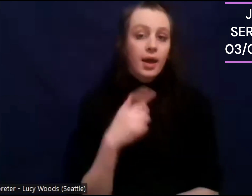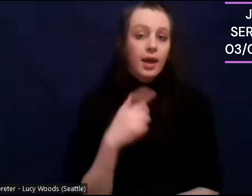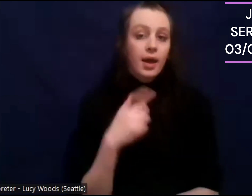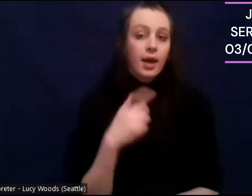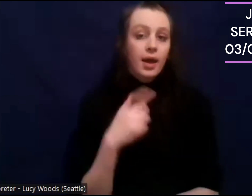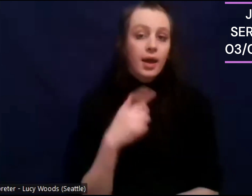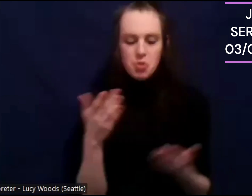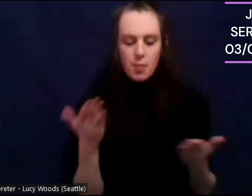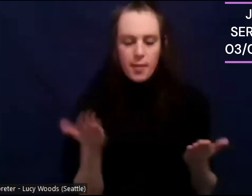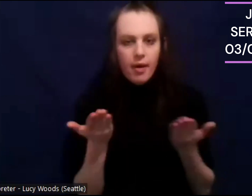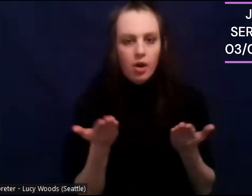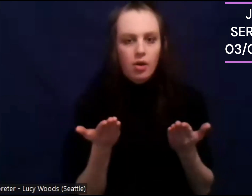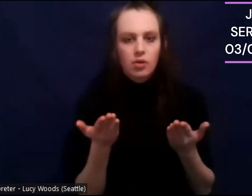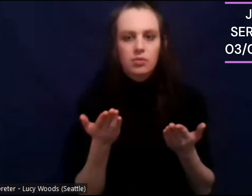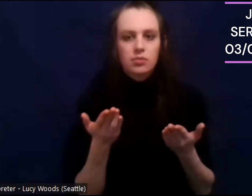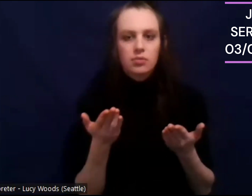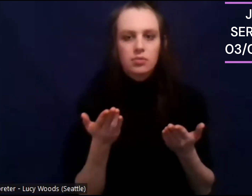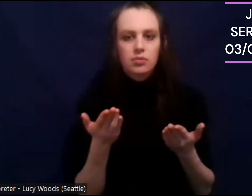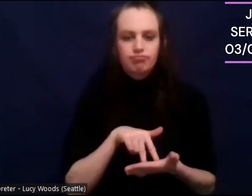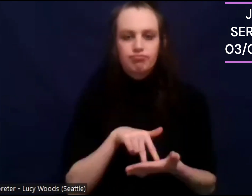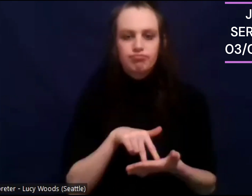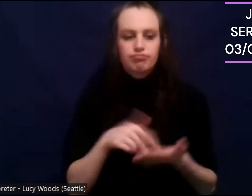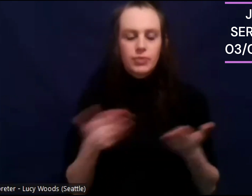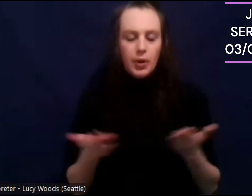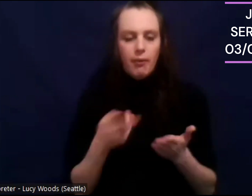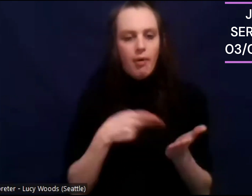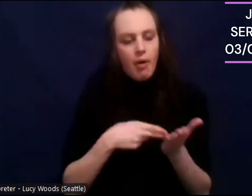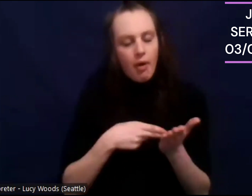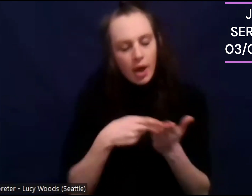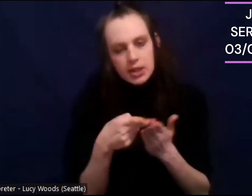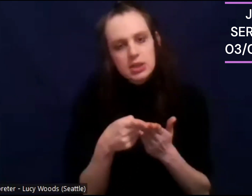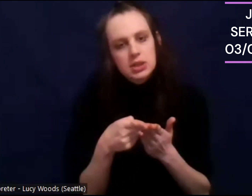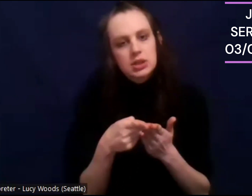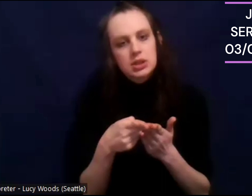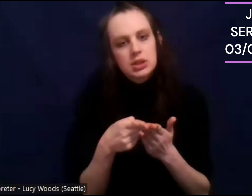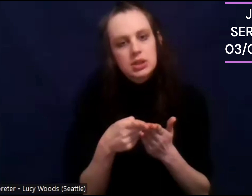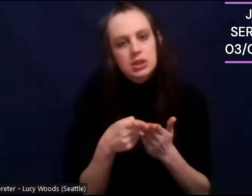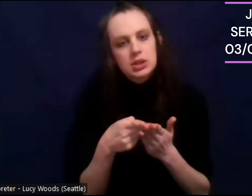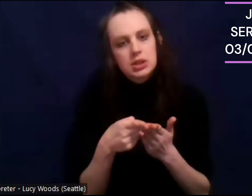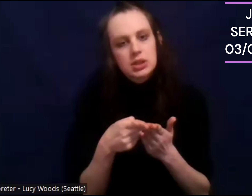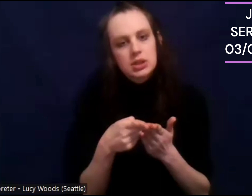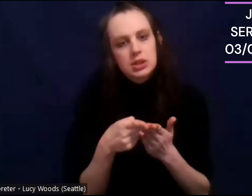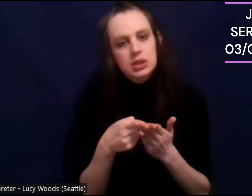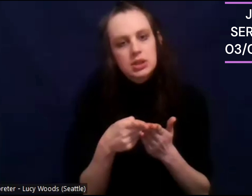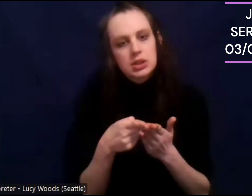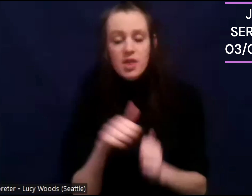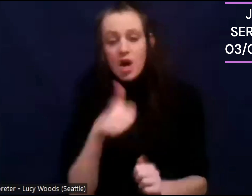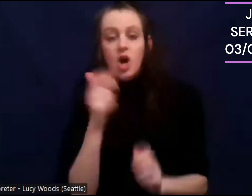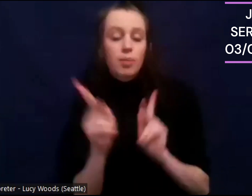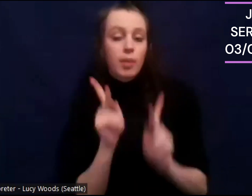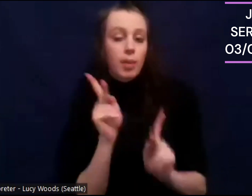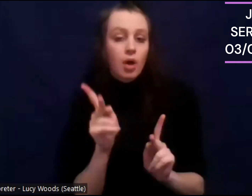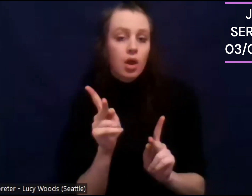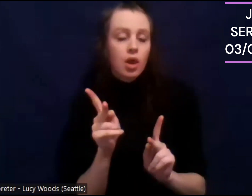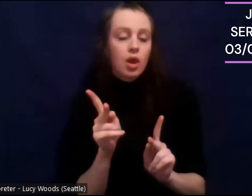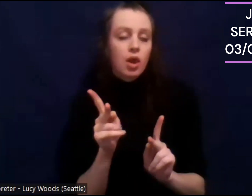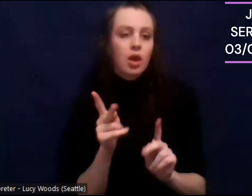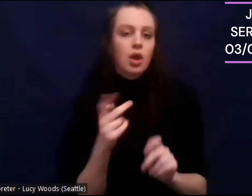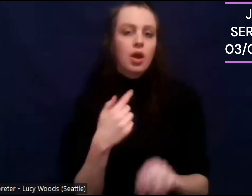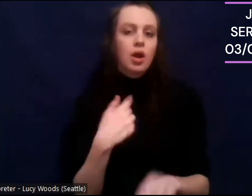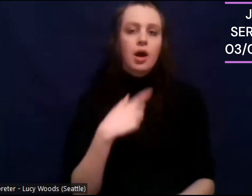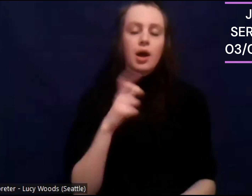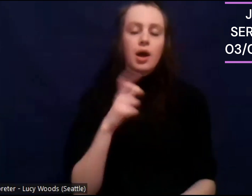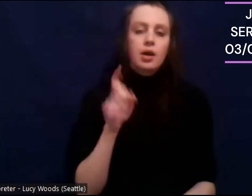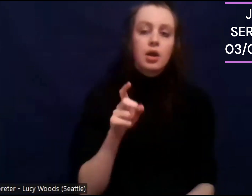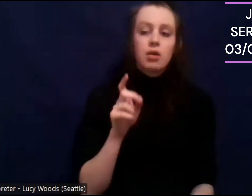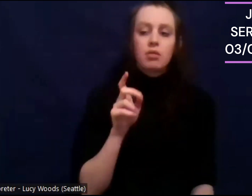to be present. I need to be honest, not only with myself, but with others. I need to reach my hand out and say, hey, I'm Joe, I'm an alcoholic.